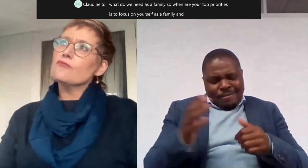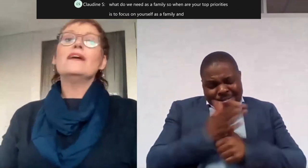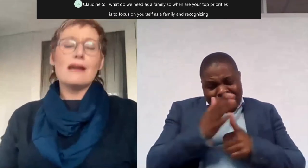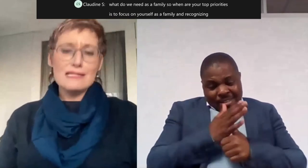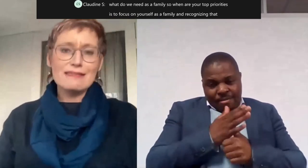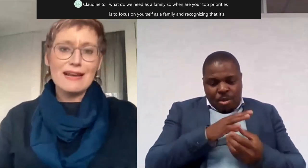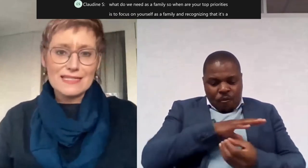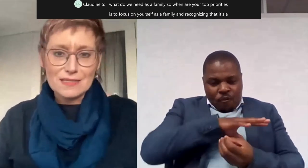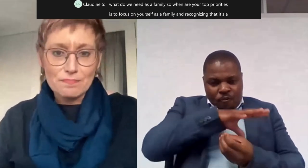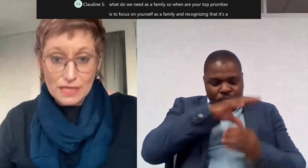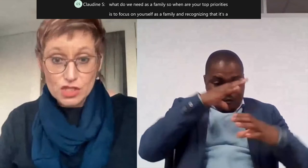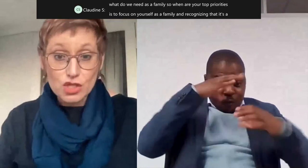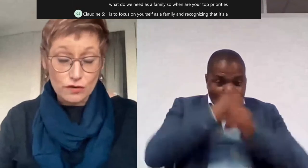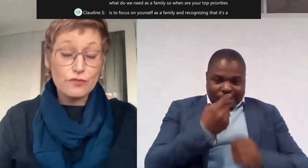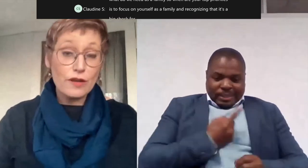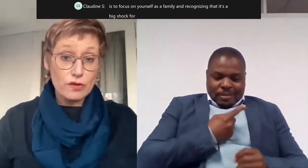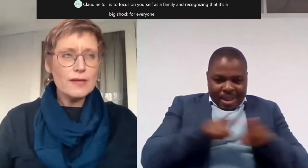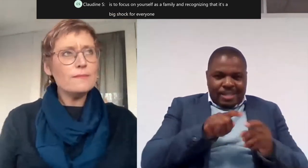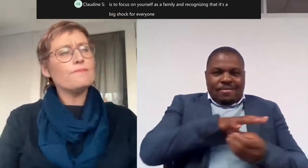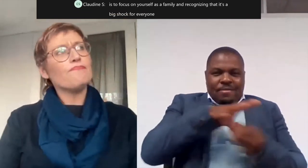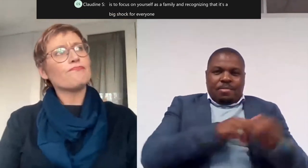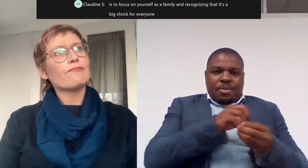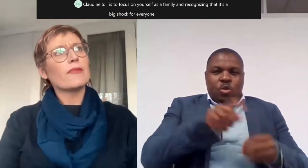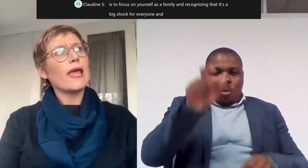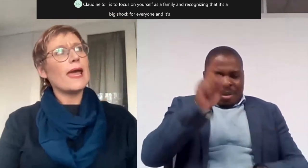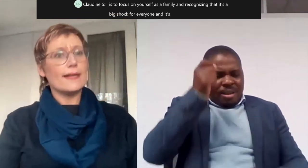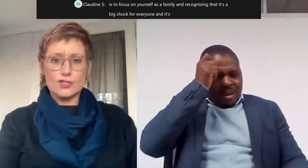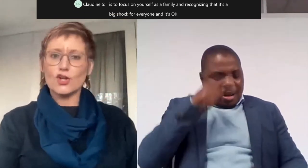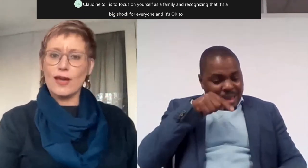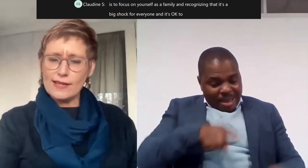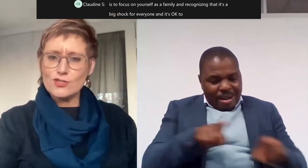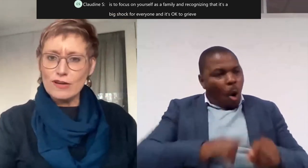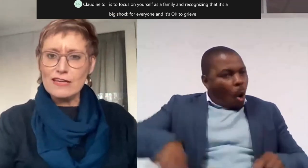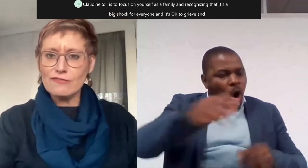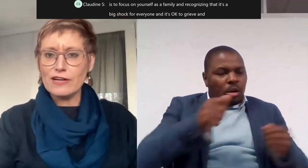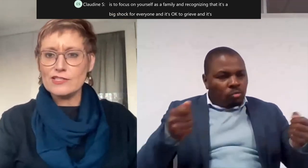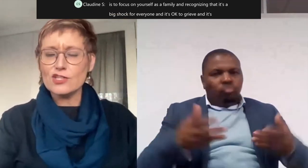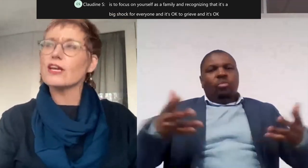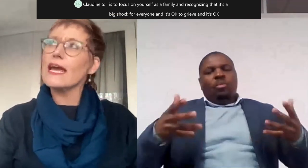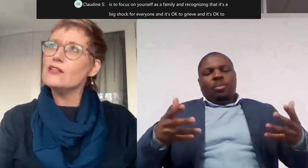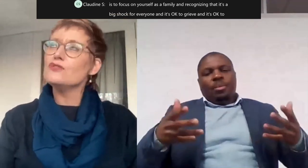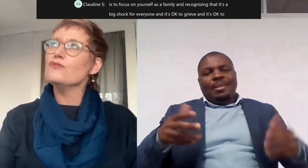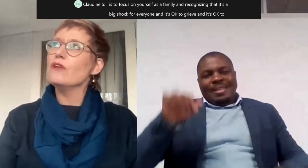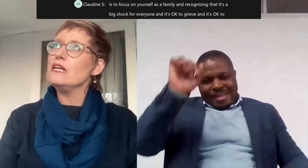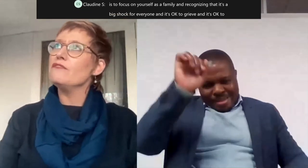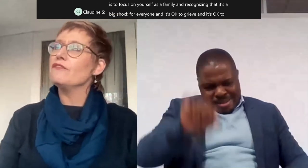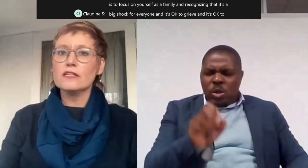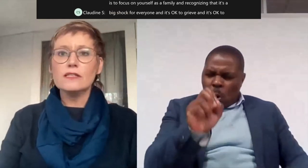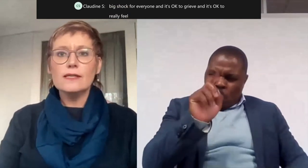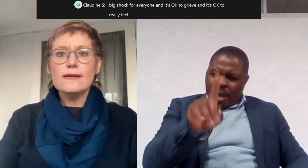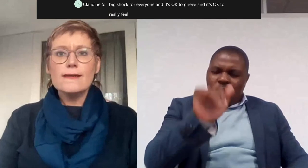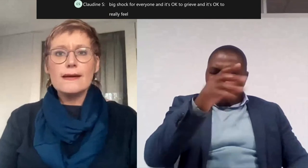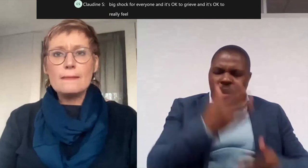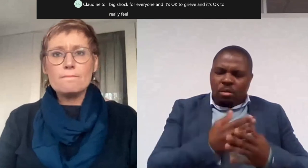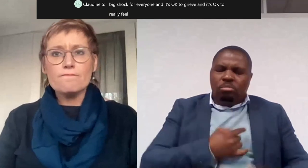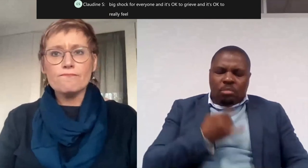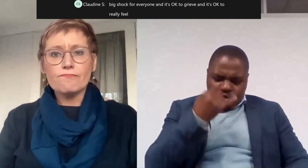and recognizing that it's a big shock for everyone. And it's okay to grieve, and it's okay to really